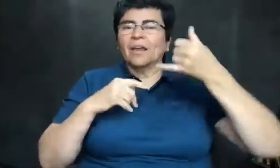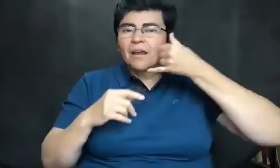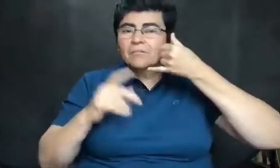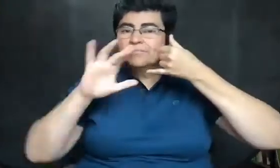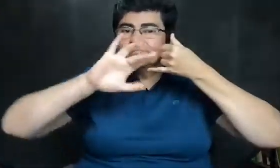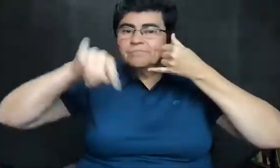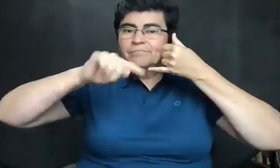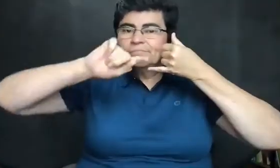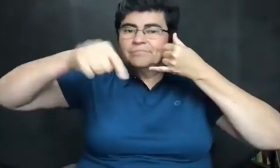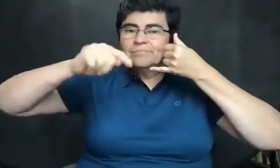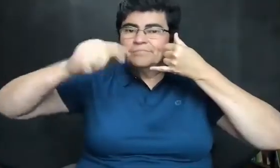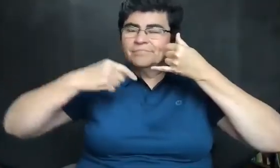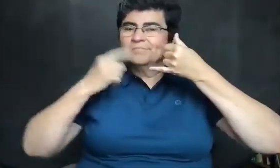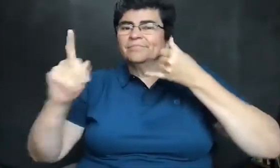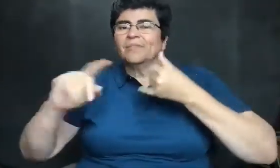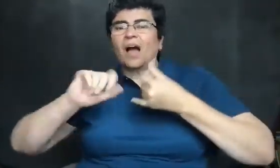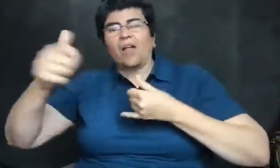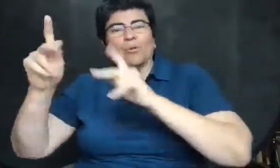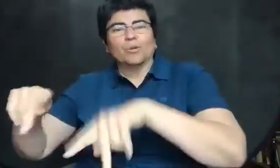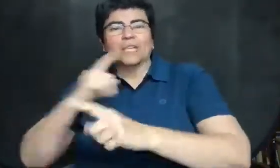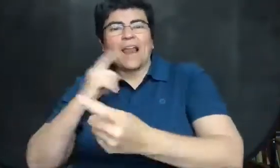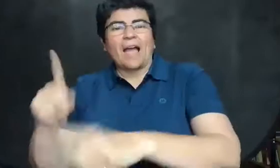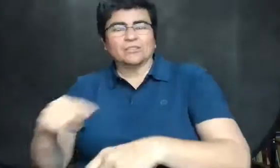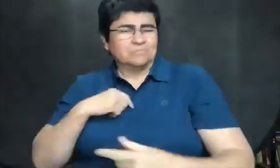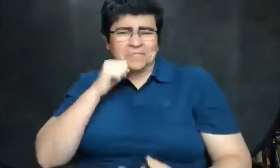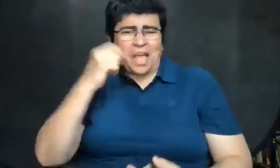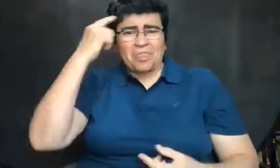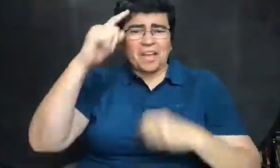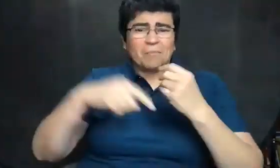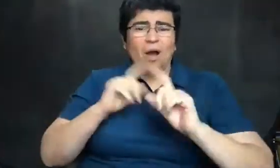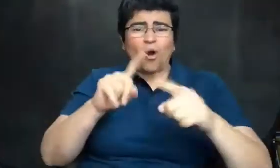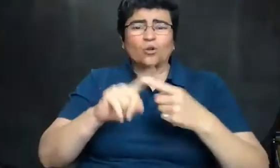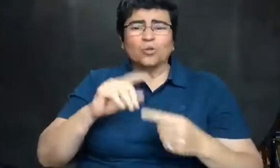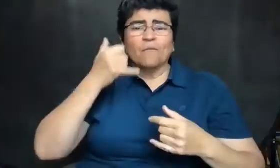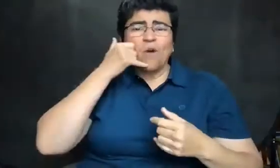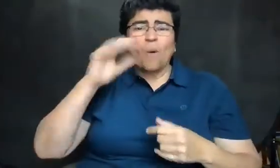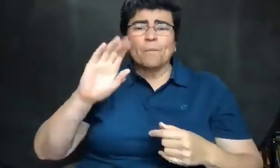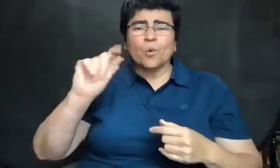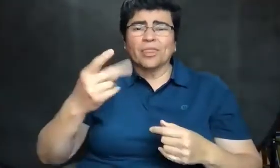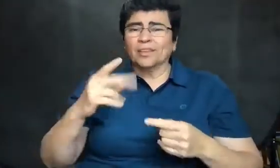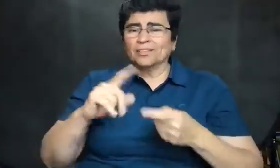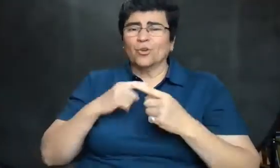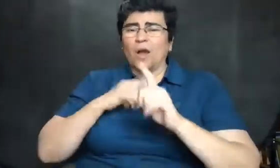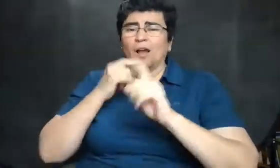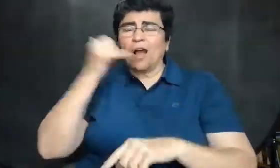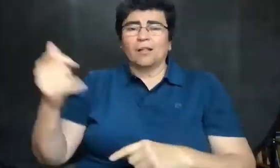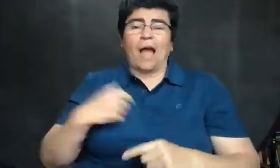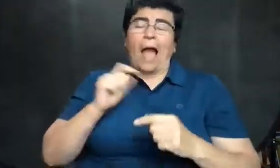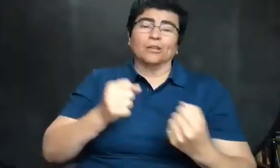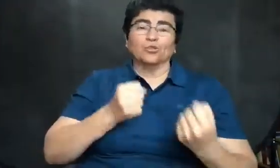answered. It never occurred to me to go to a phone booth and call her up. I drove 15 miles to her house to tell her that I couldn't come. And she said, come